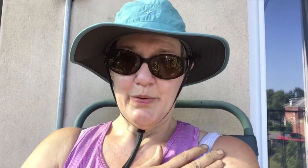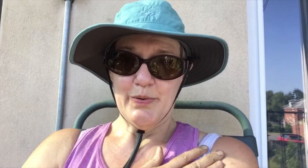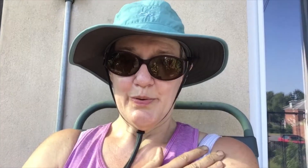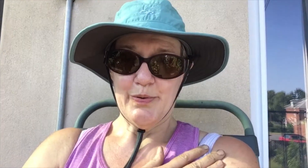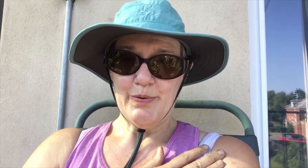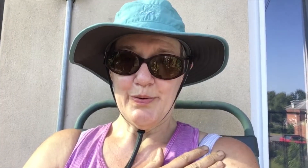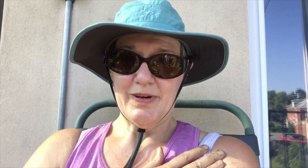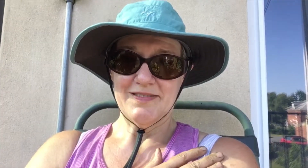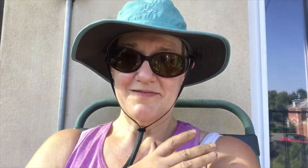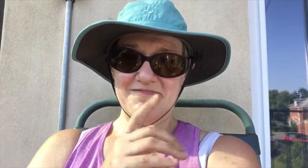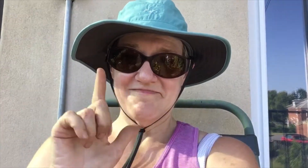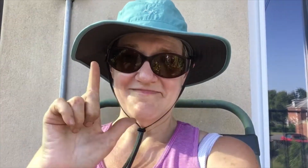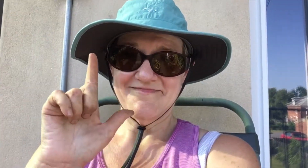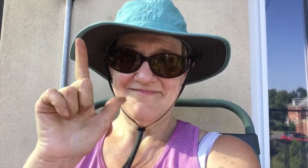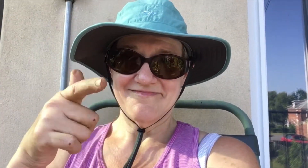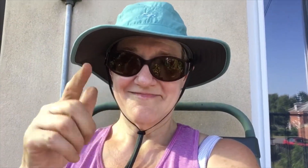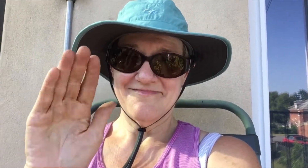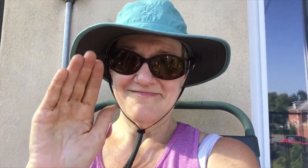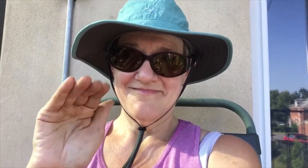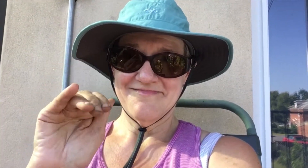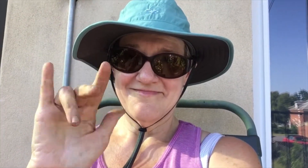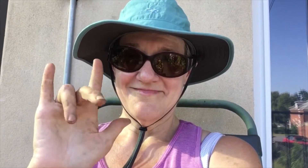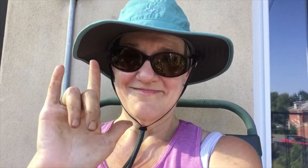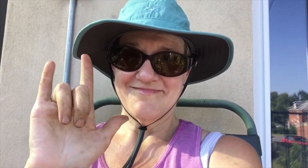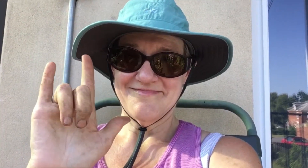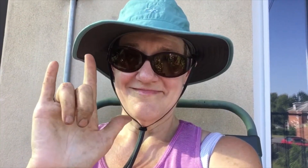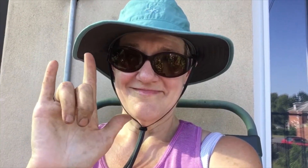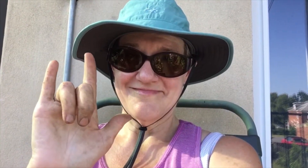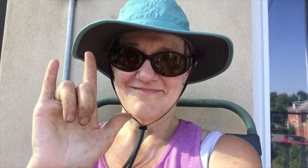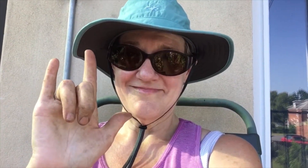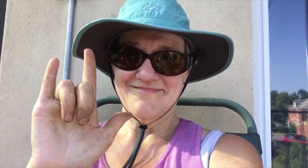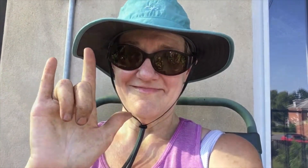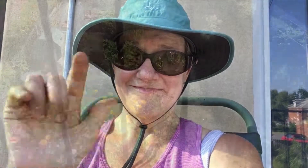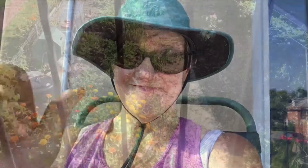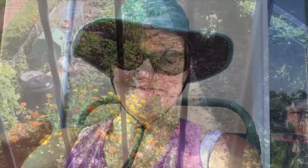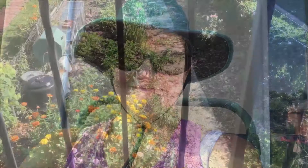it's time to stop and rest. See you later. Bye-bye. Love you guys.